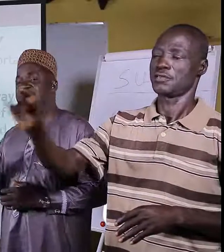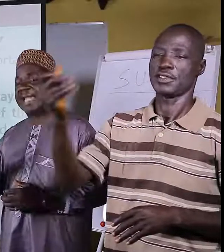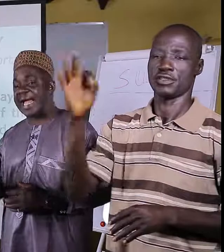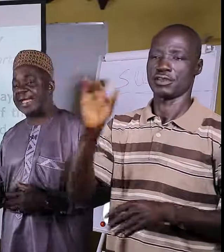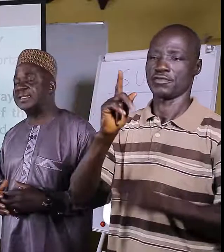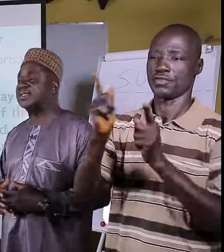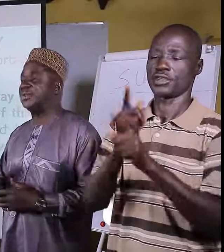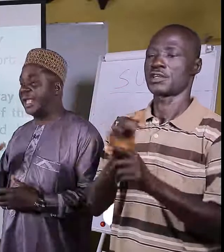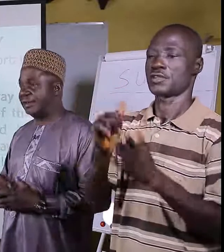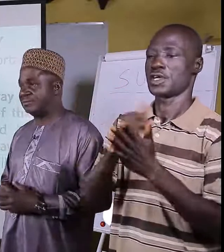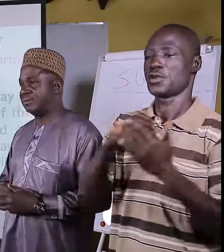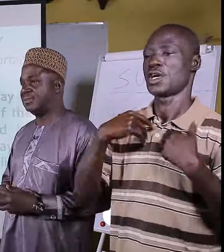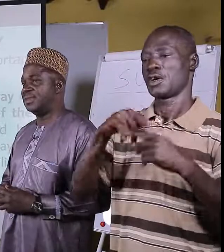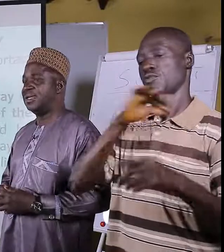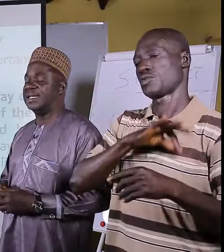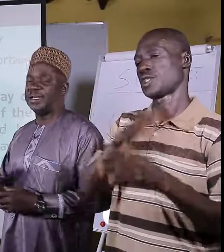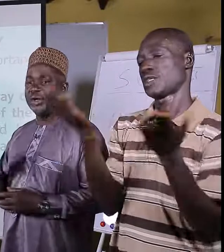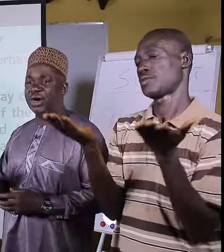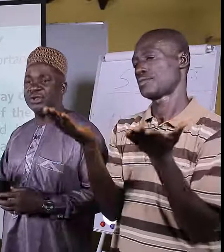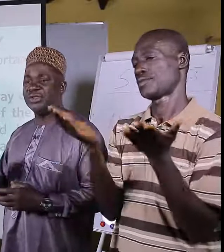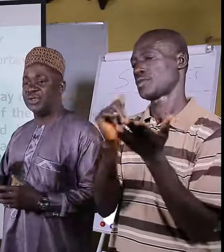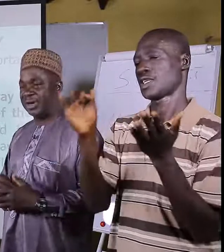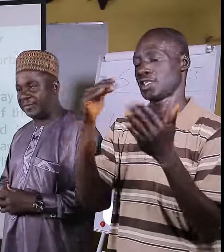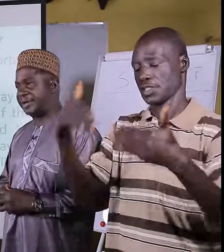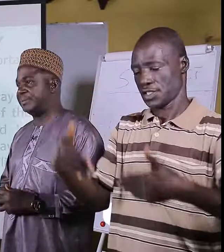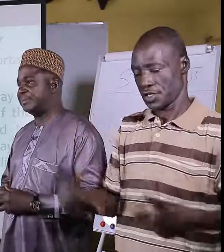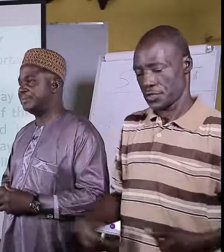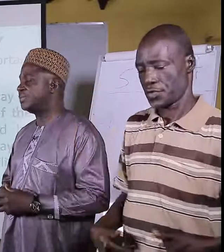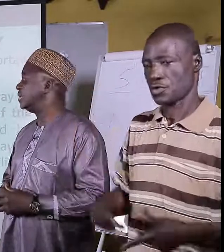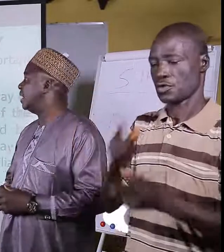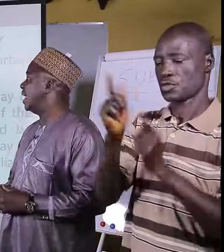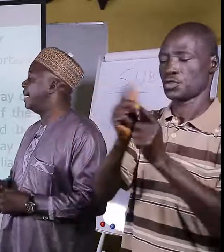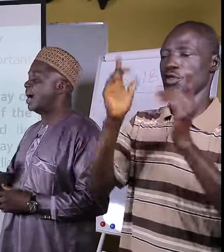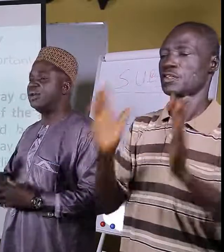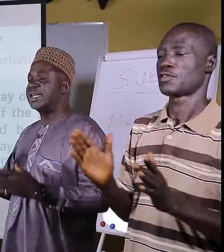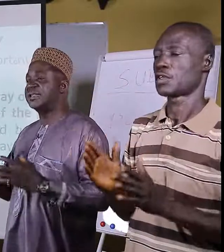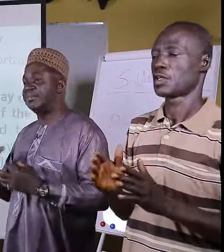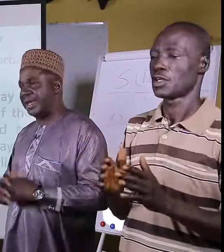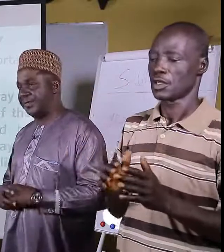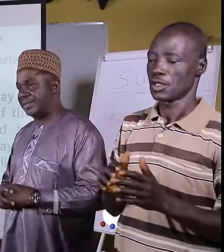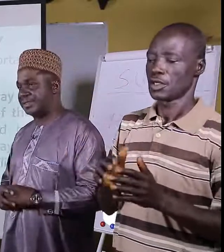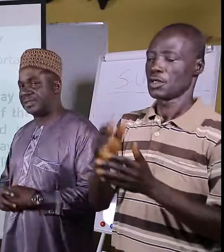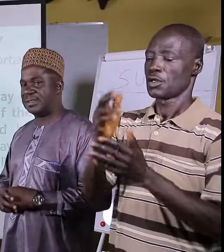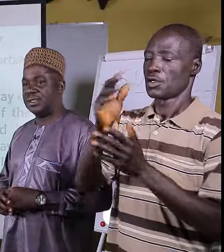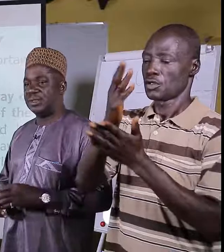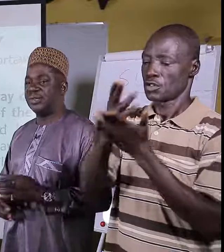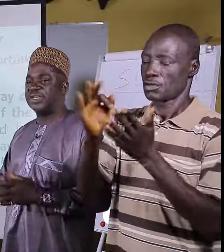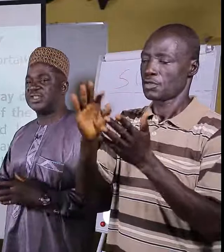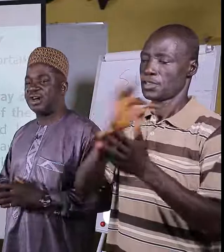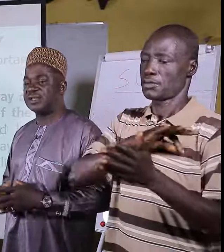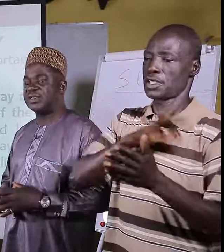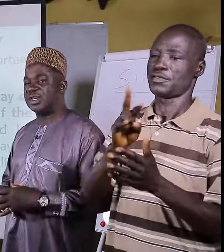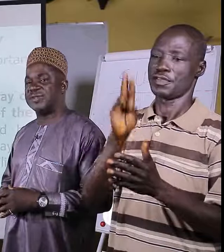that you stand to gain as a young geographer. Among these benefits,